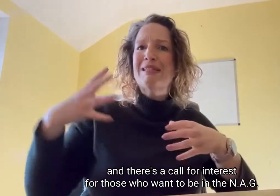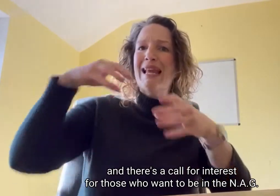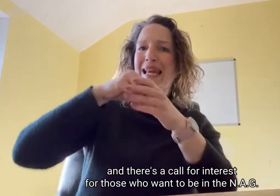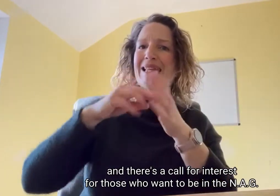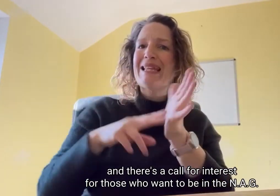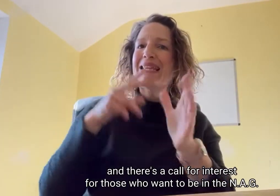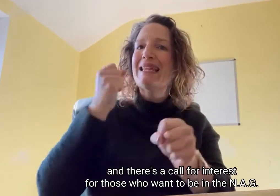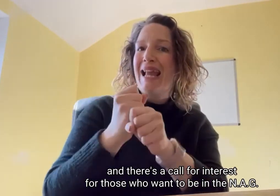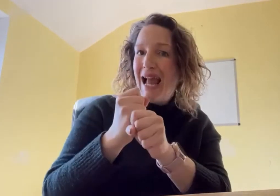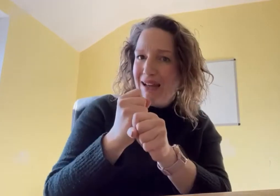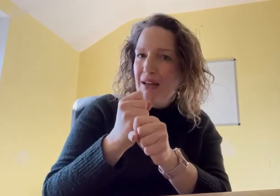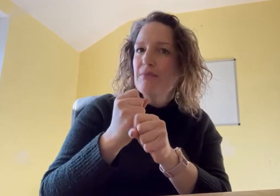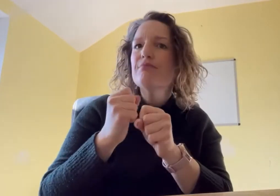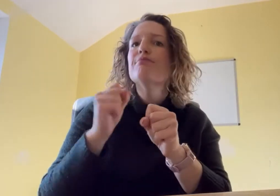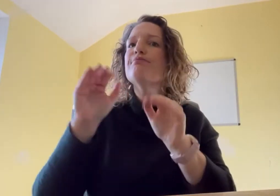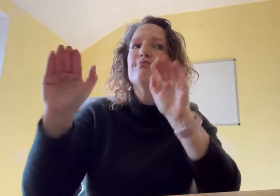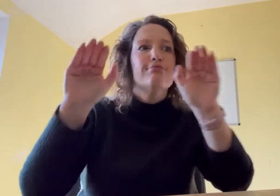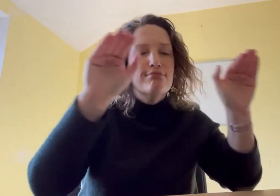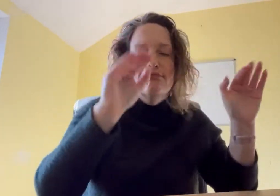the NAG.